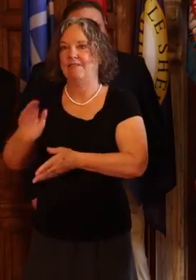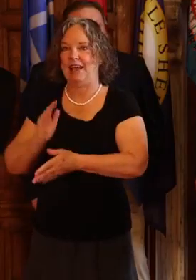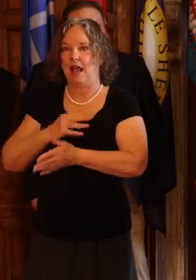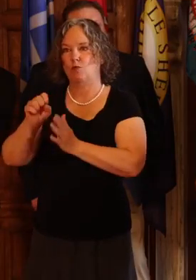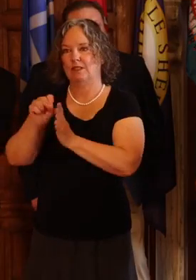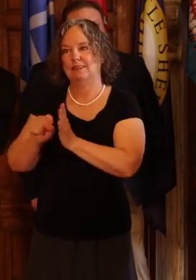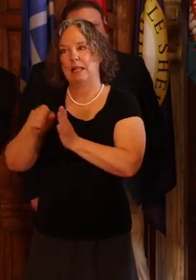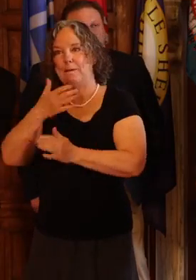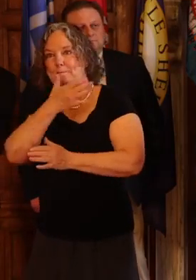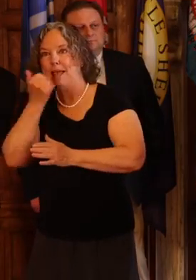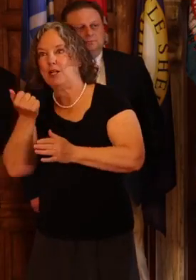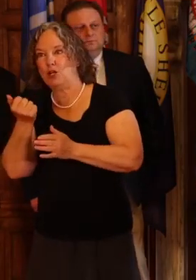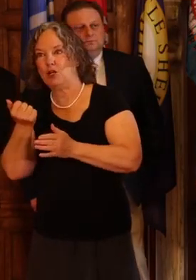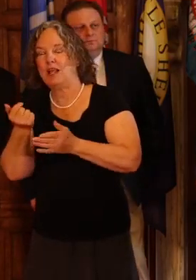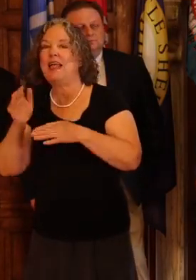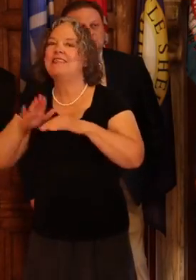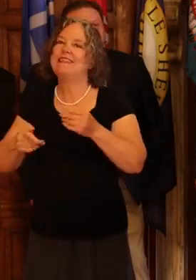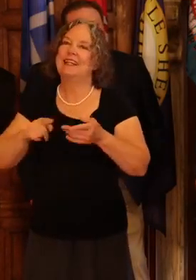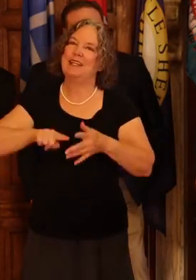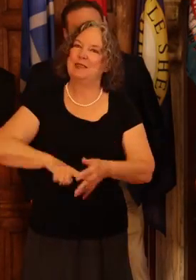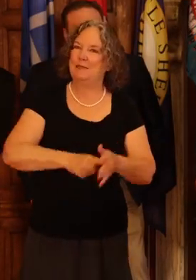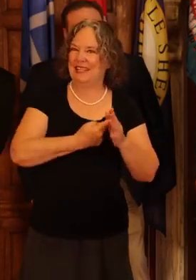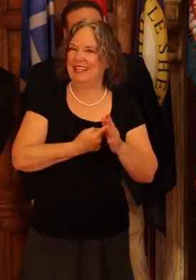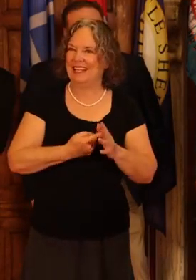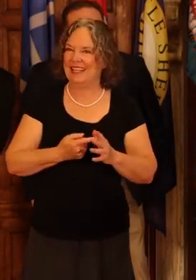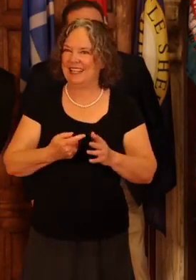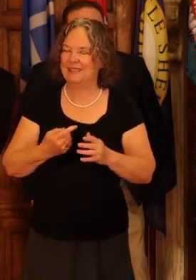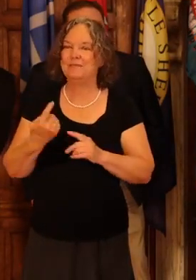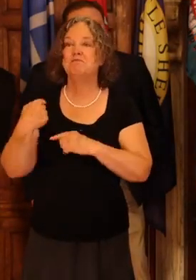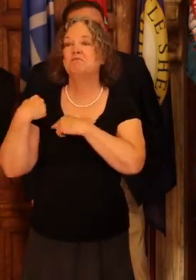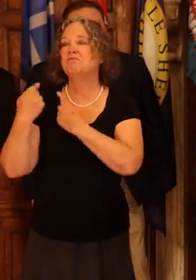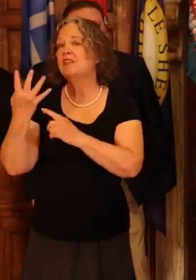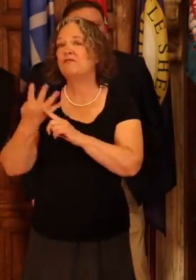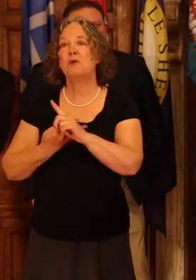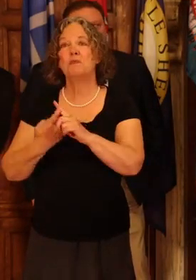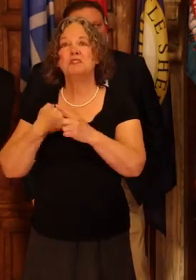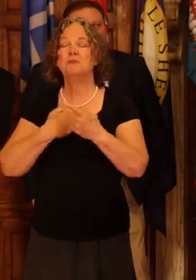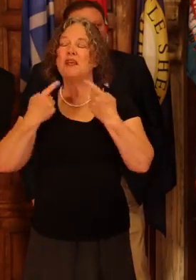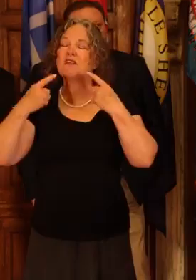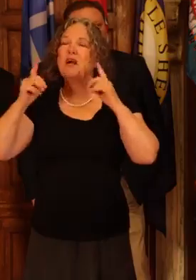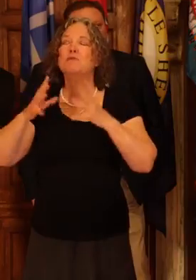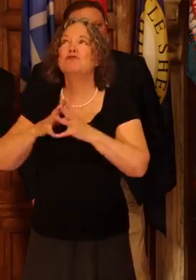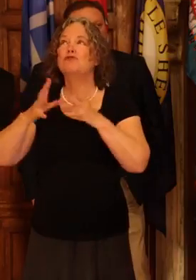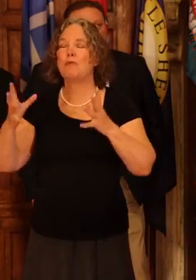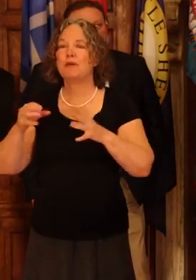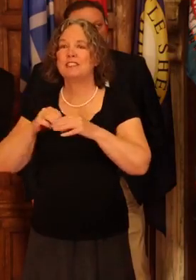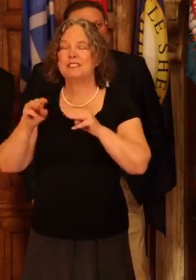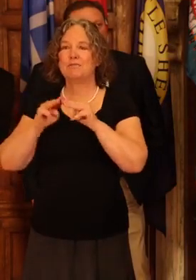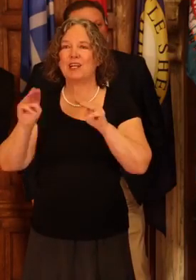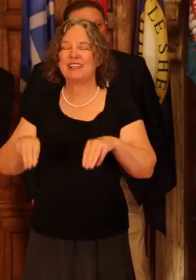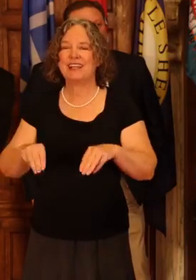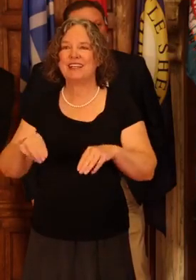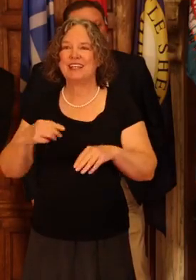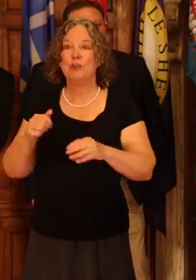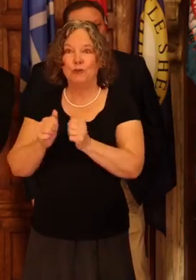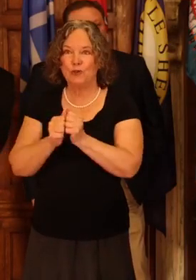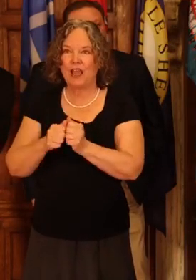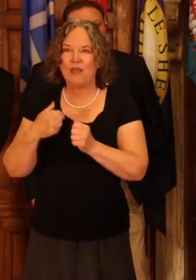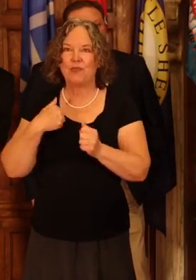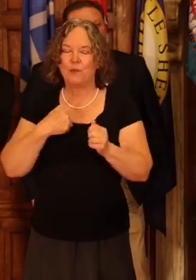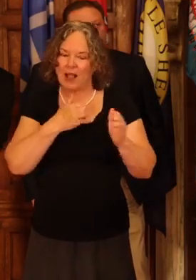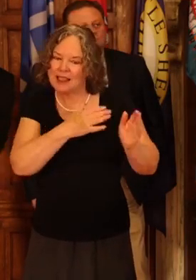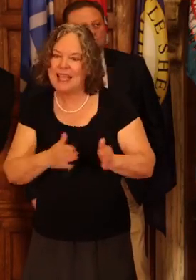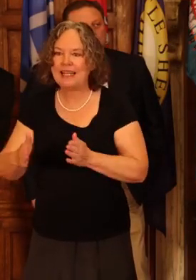it. Over the past 4 months, we have accomplished a lot for the people of Montana. Together, we laid out,